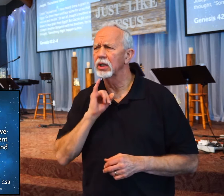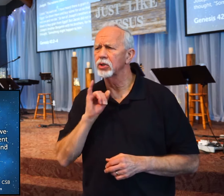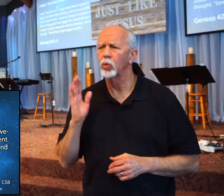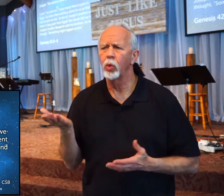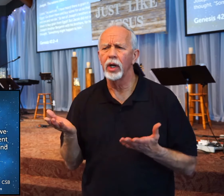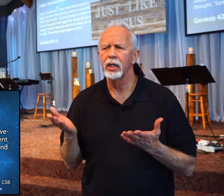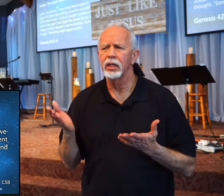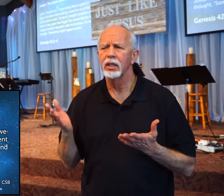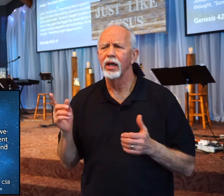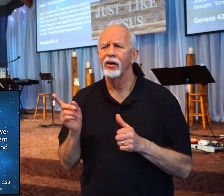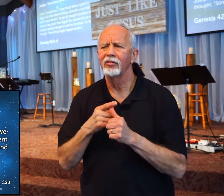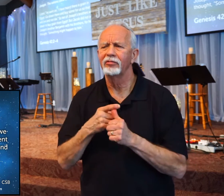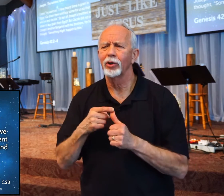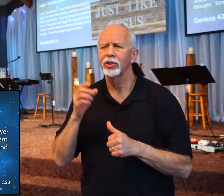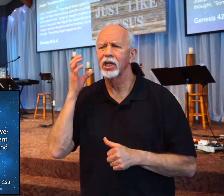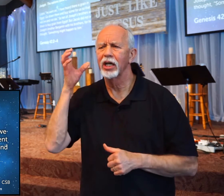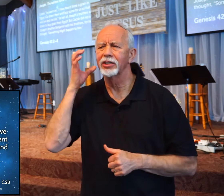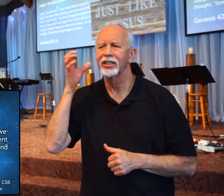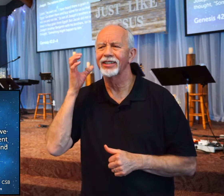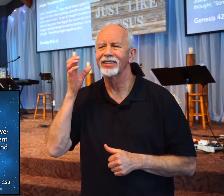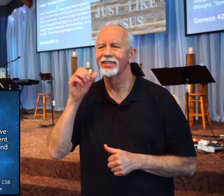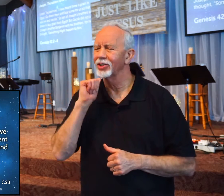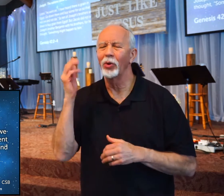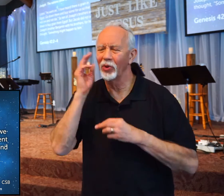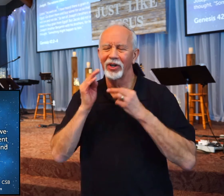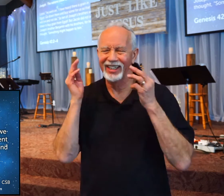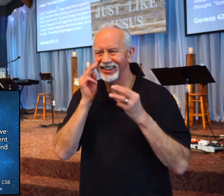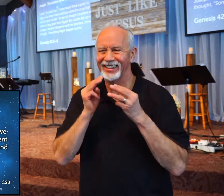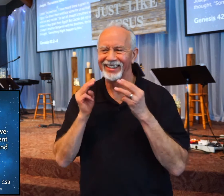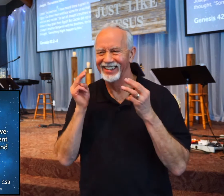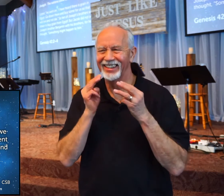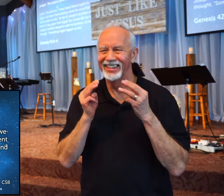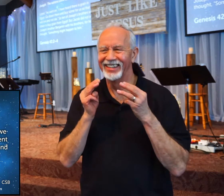First cousin. But don't worry.